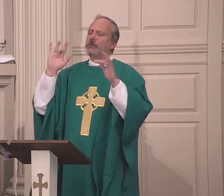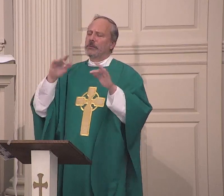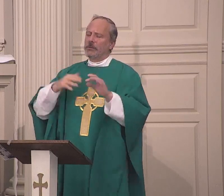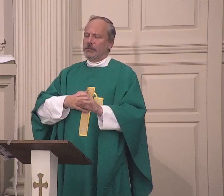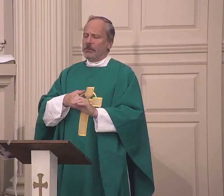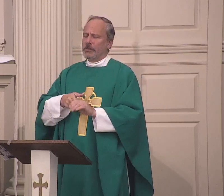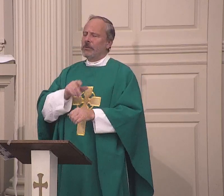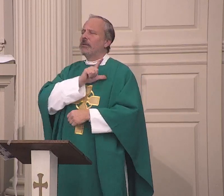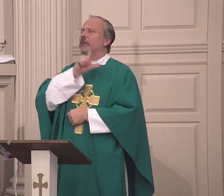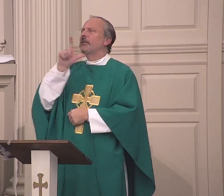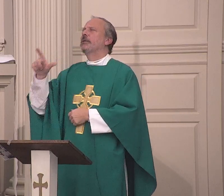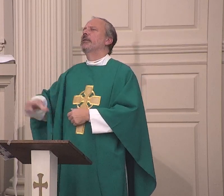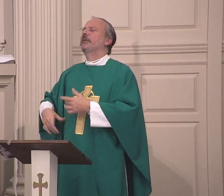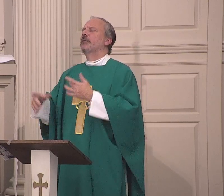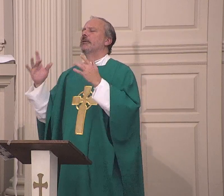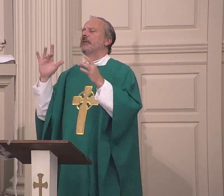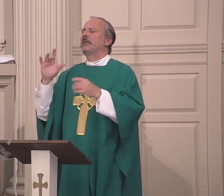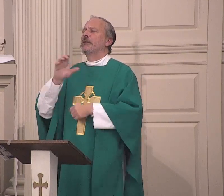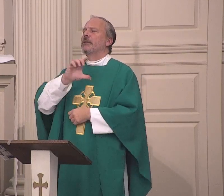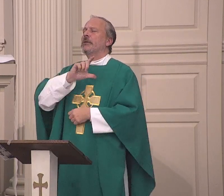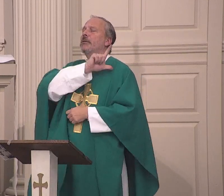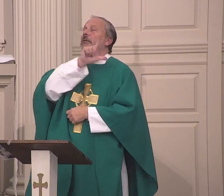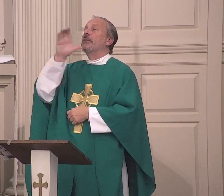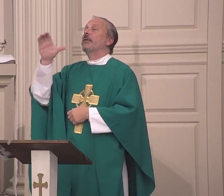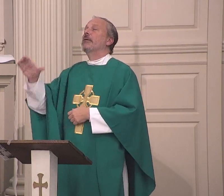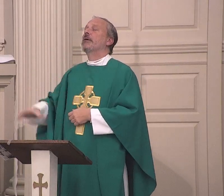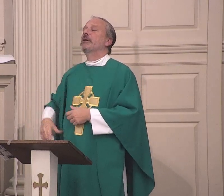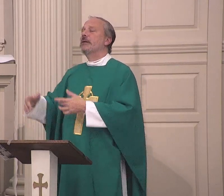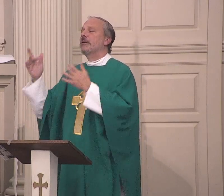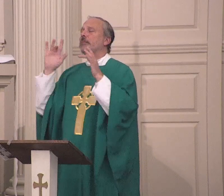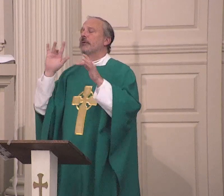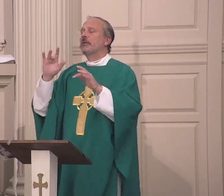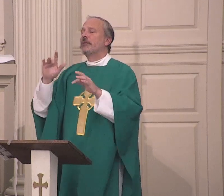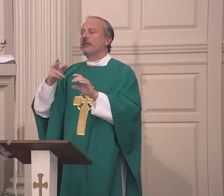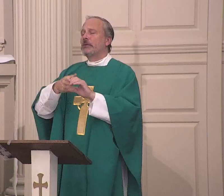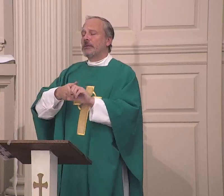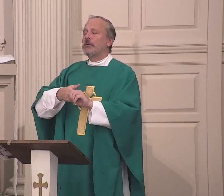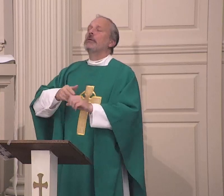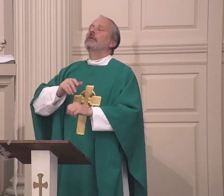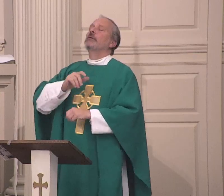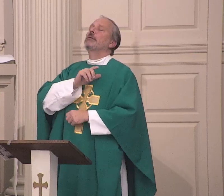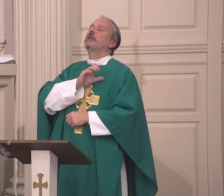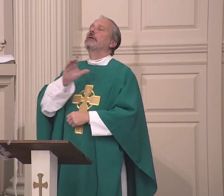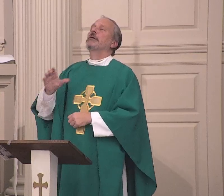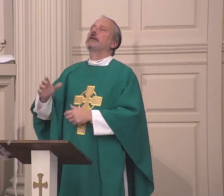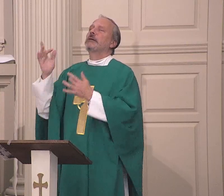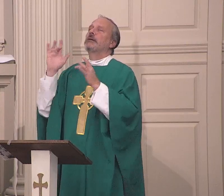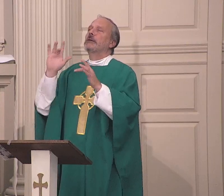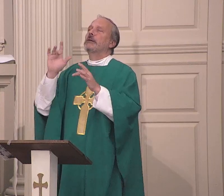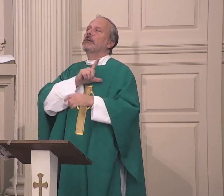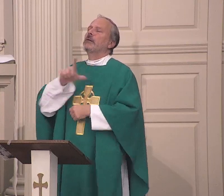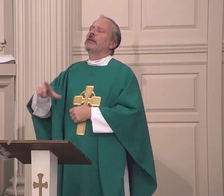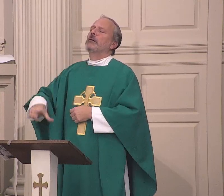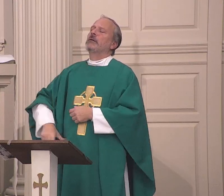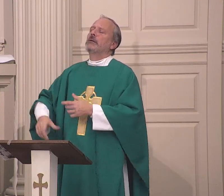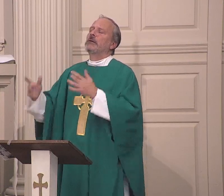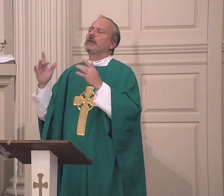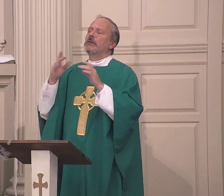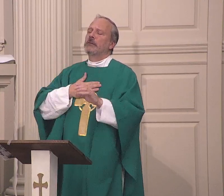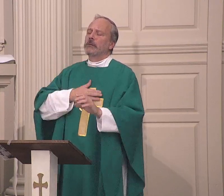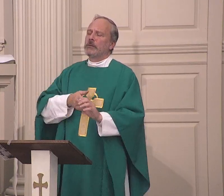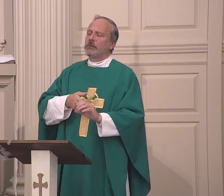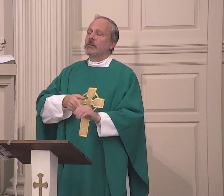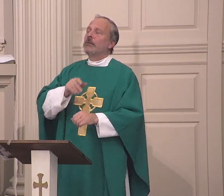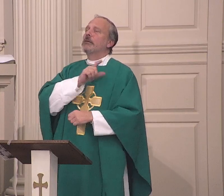Lord, have mercy. Have mercy. Christ, have mercy. Christ, have mercy.